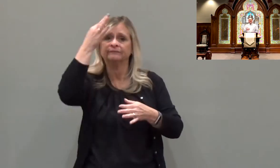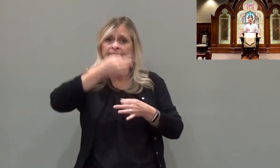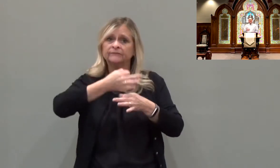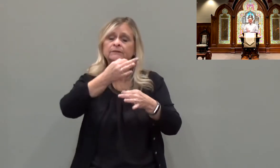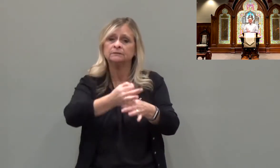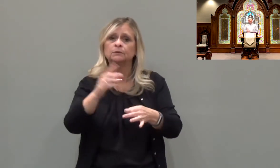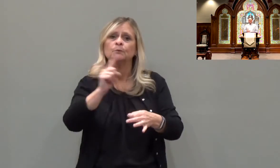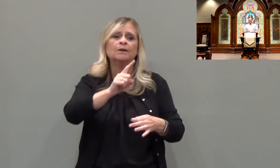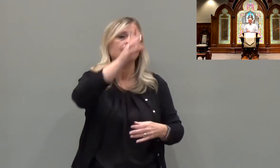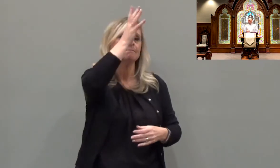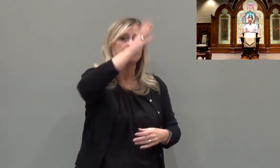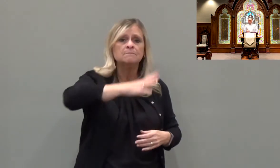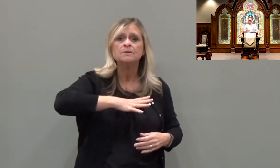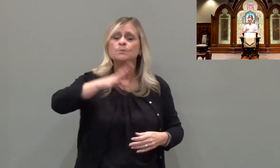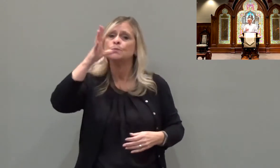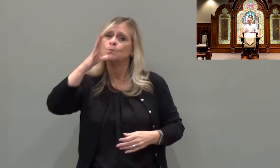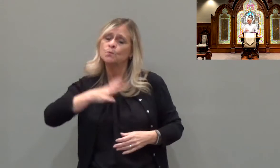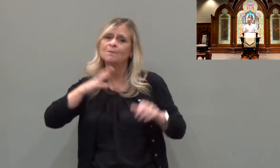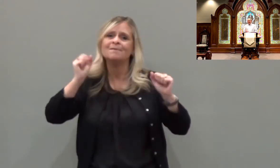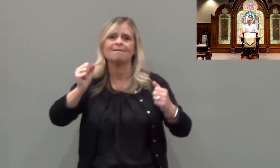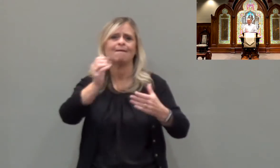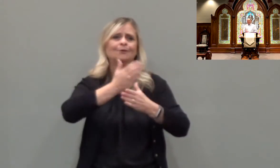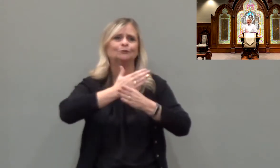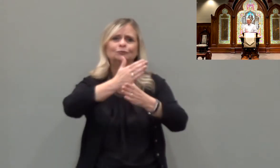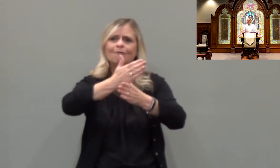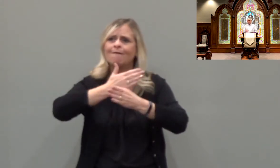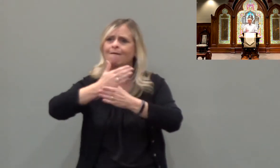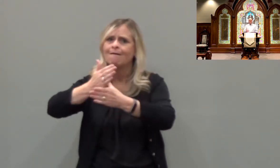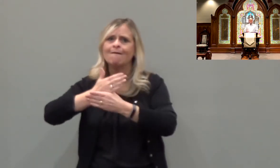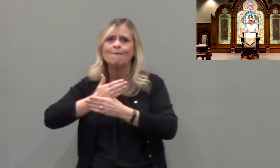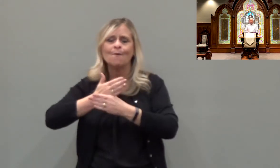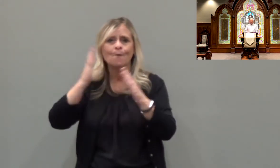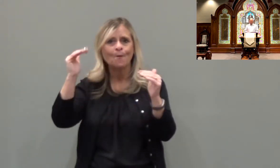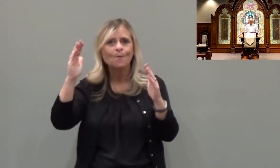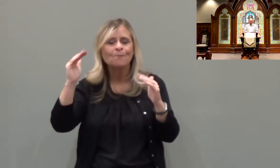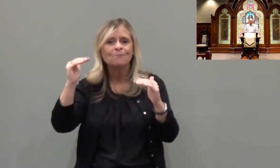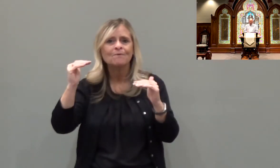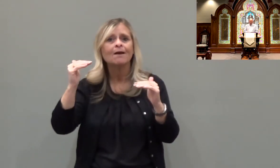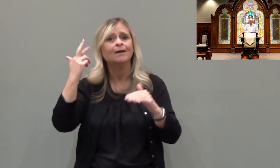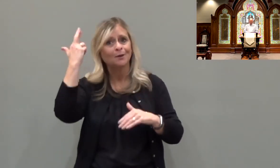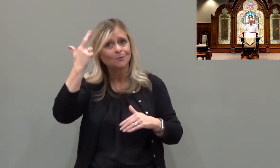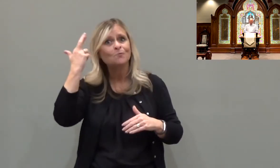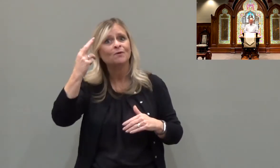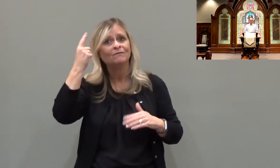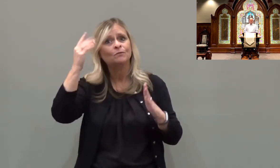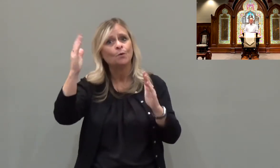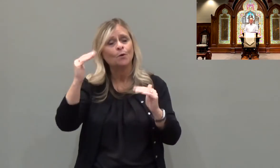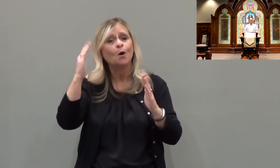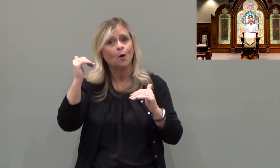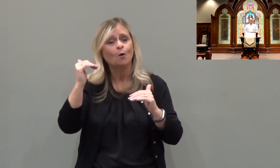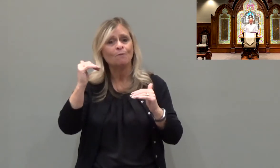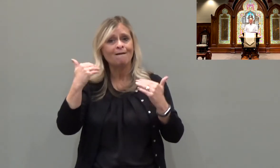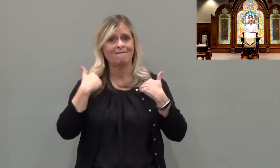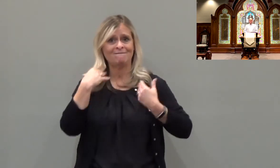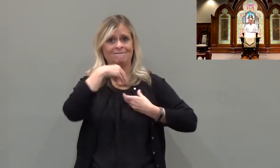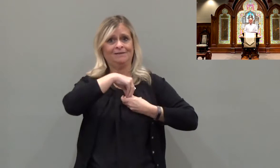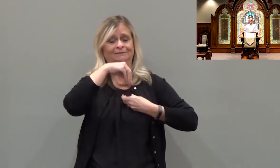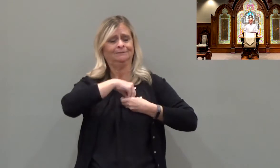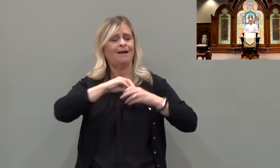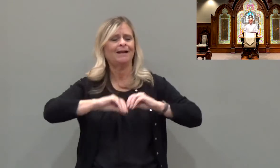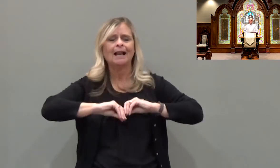where men and women can share the hope and the reason for the hope that is within them.